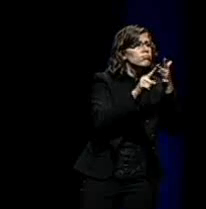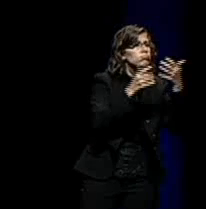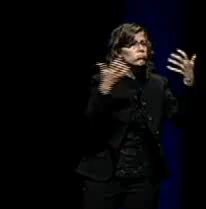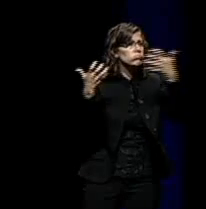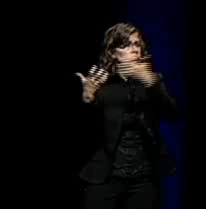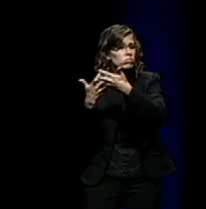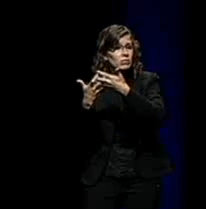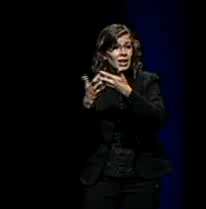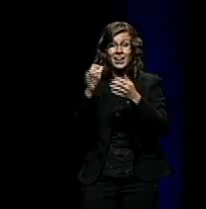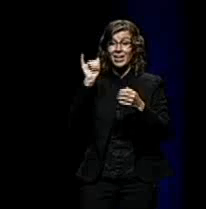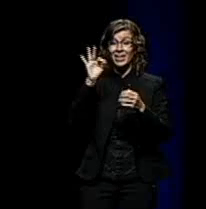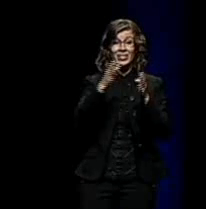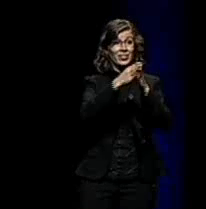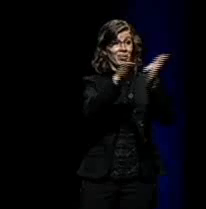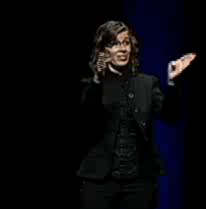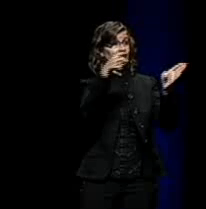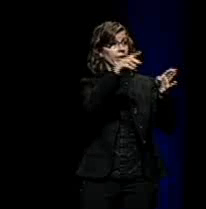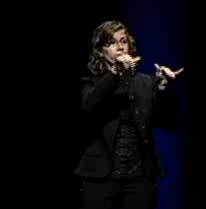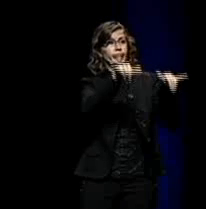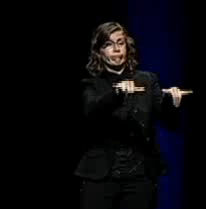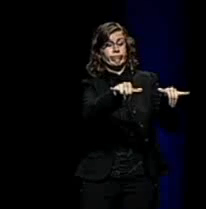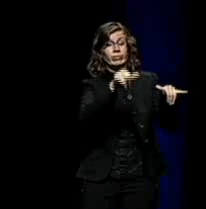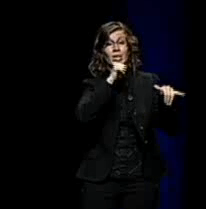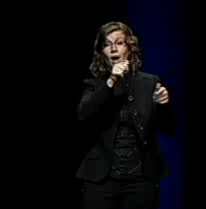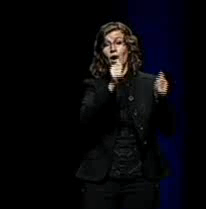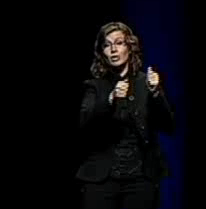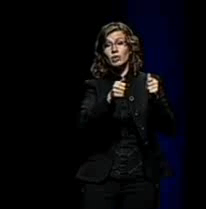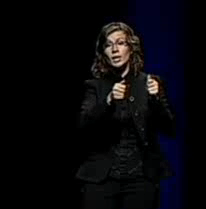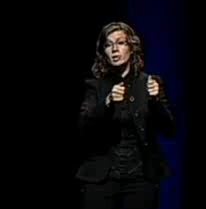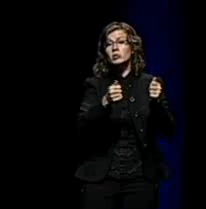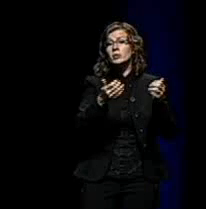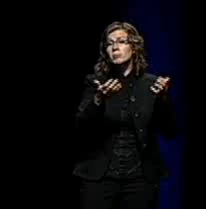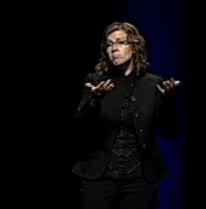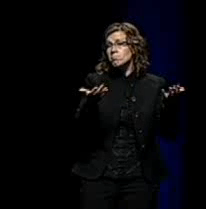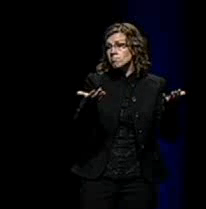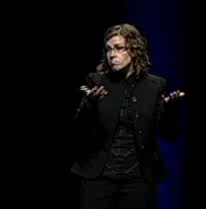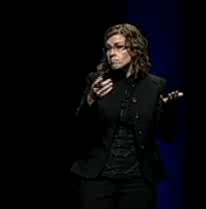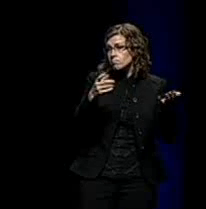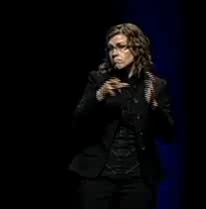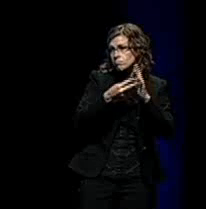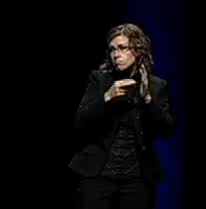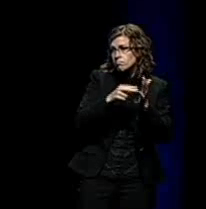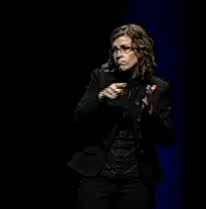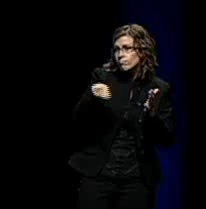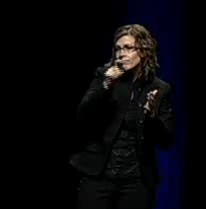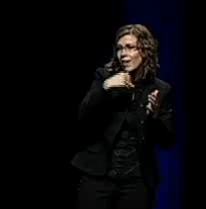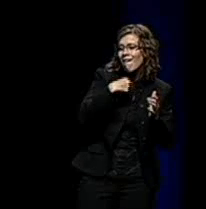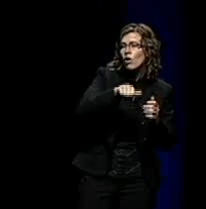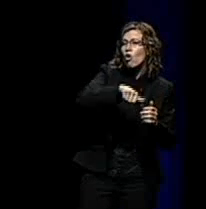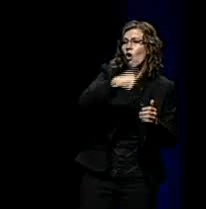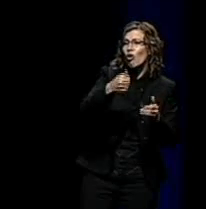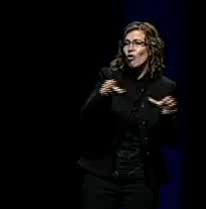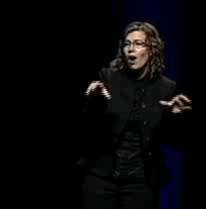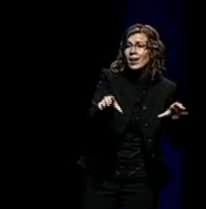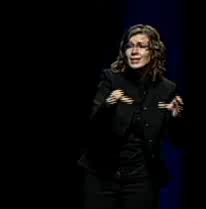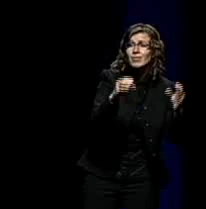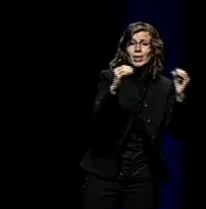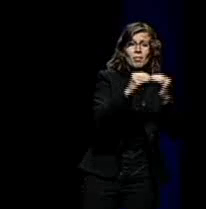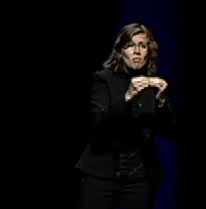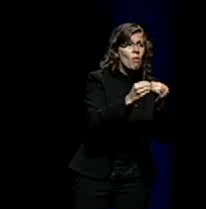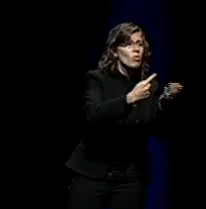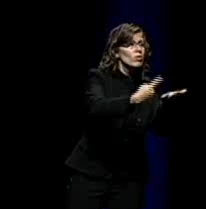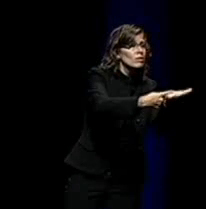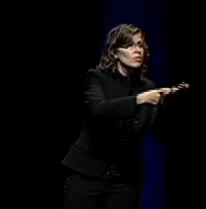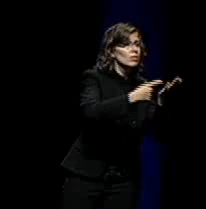doesn't change, then obviously you just need to have more outreach and other activities to try to encourage